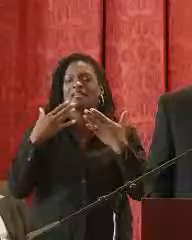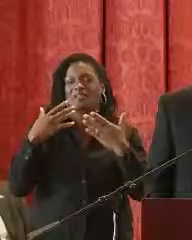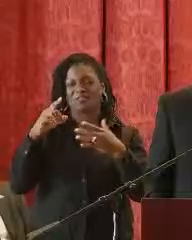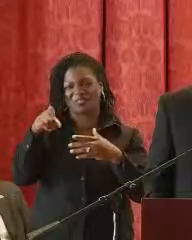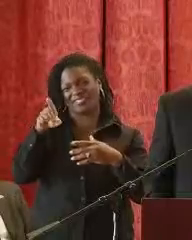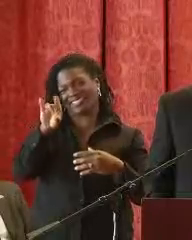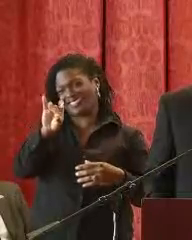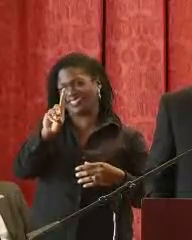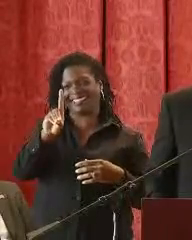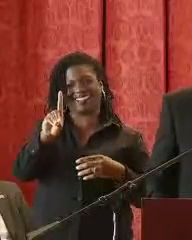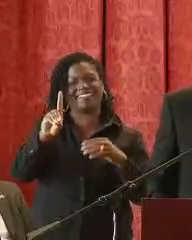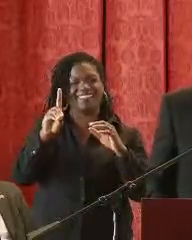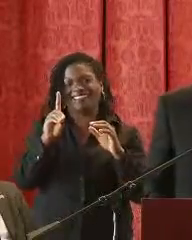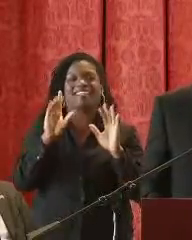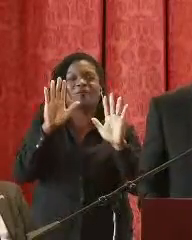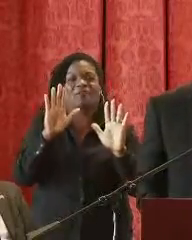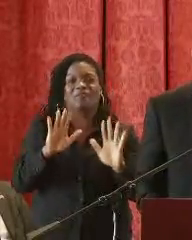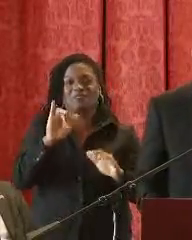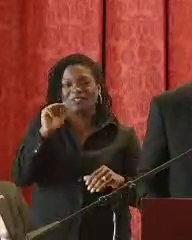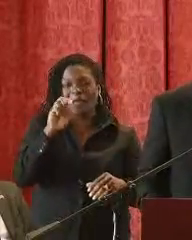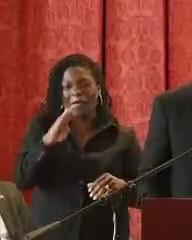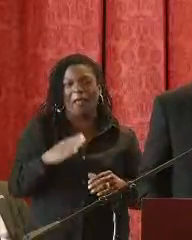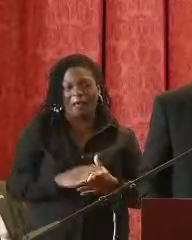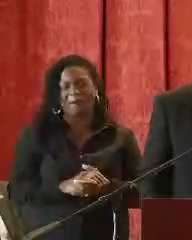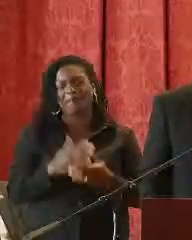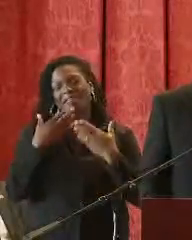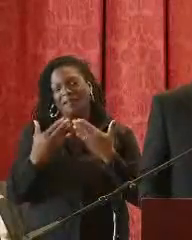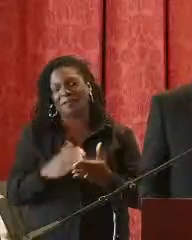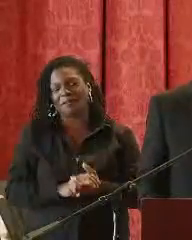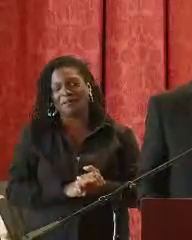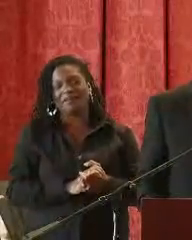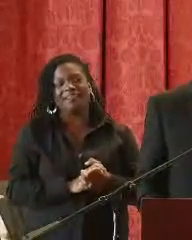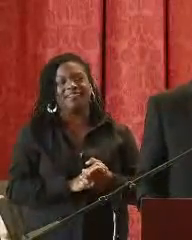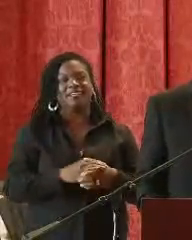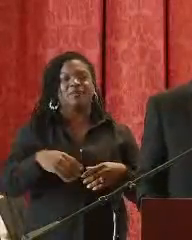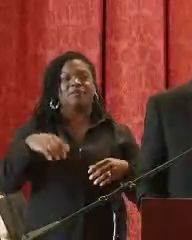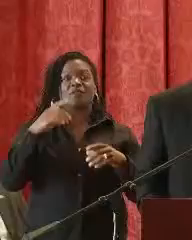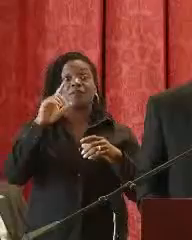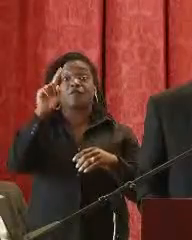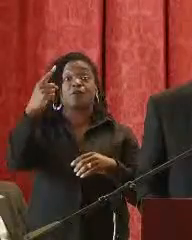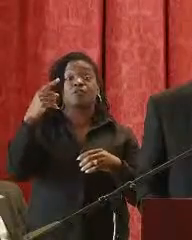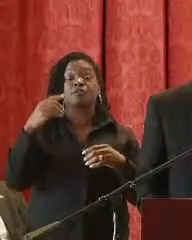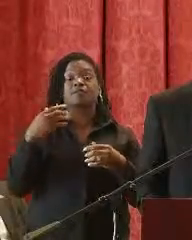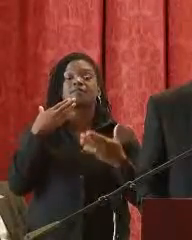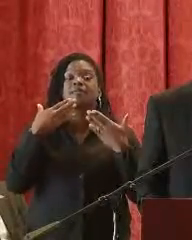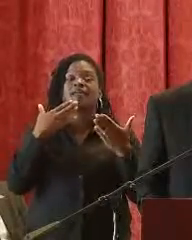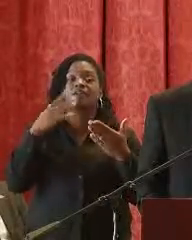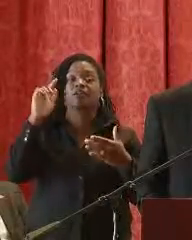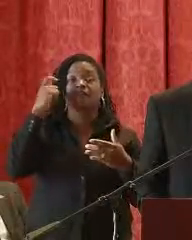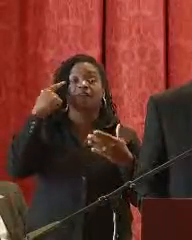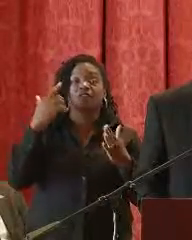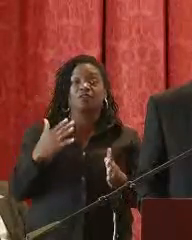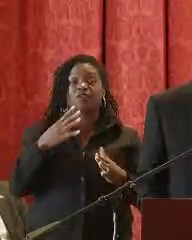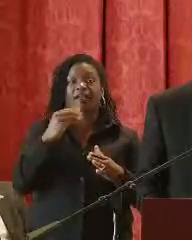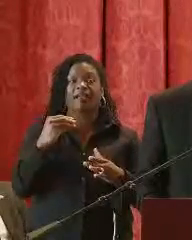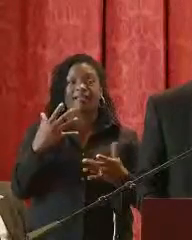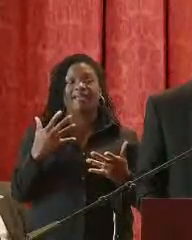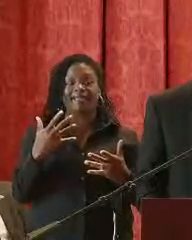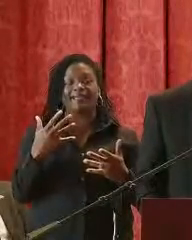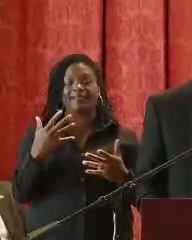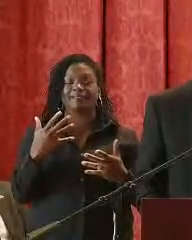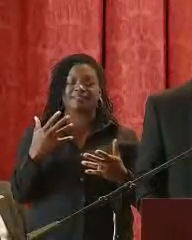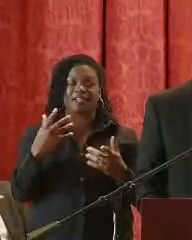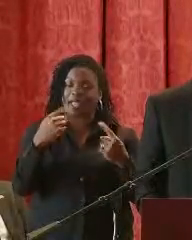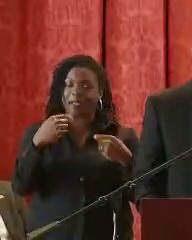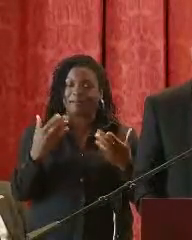job presenting me today. First, I want to thank the governor for being here, and also want to let him know he